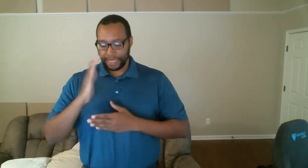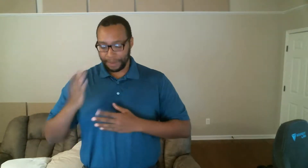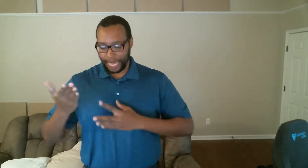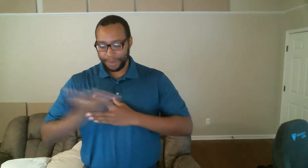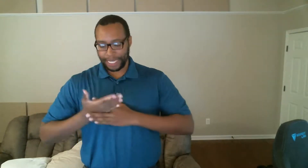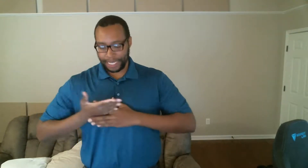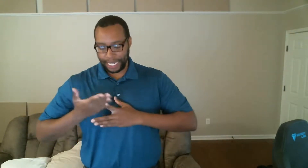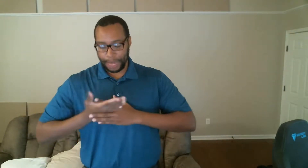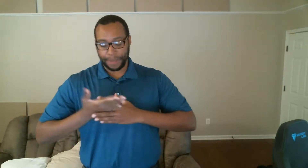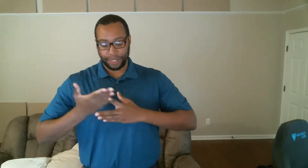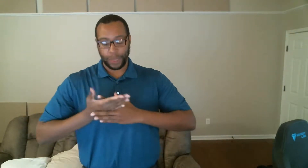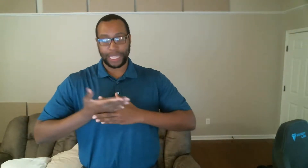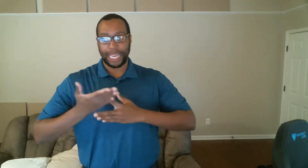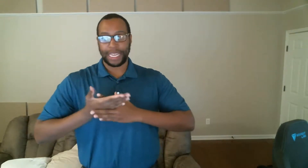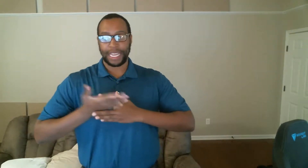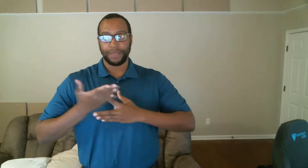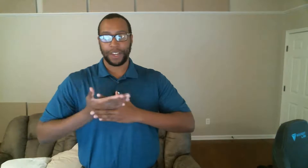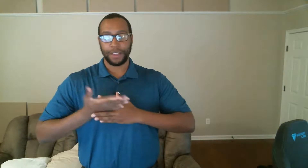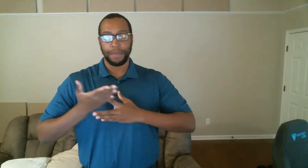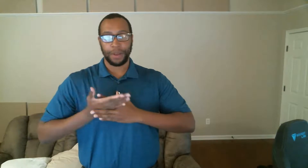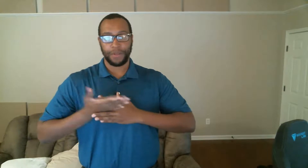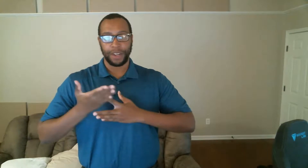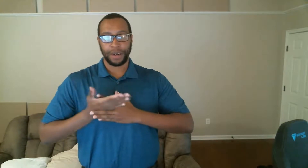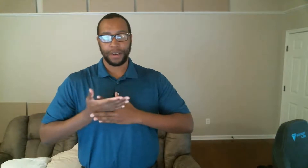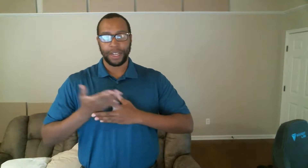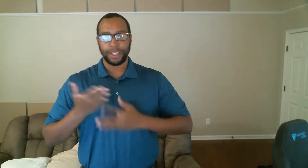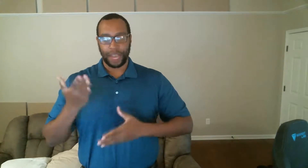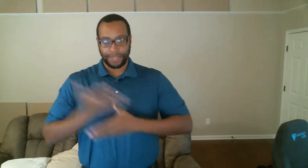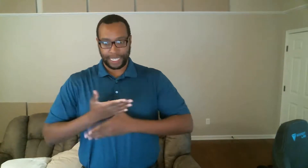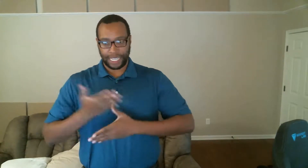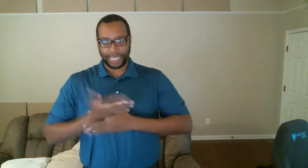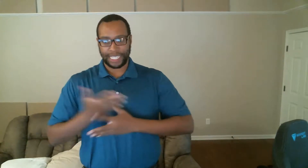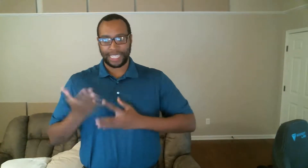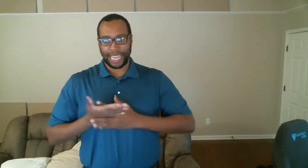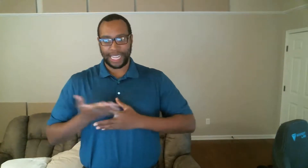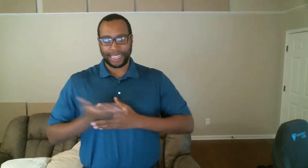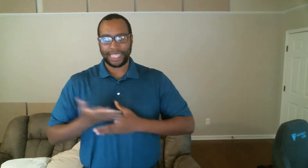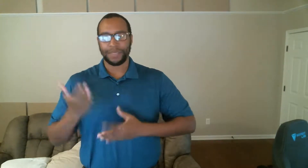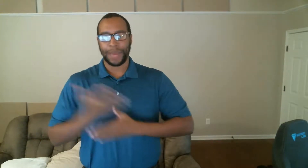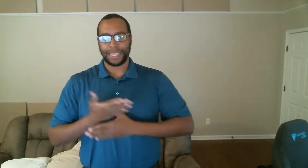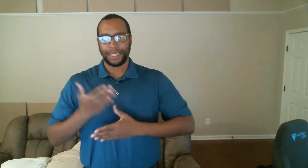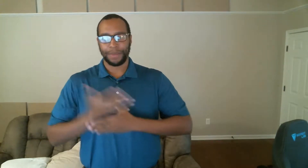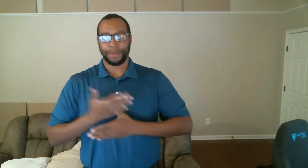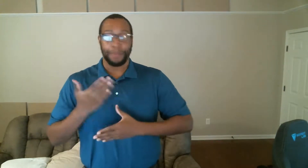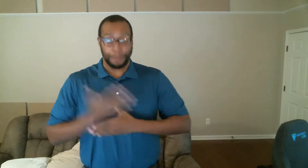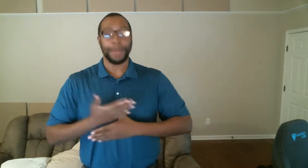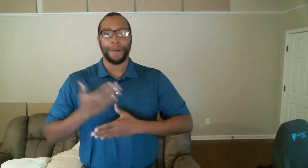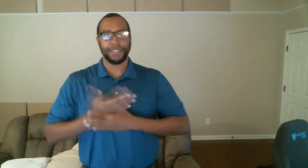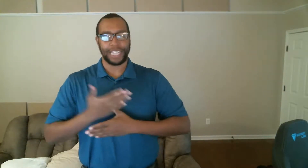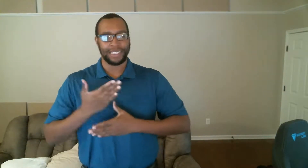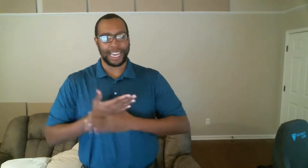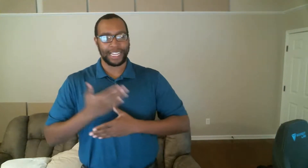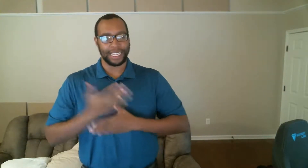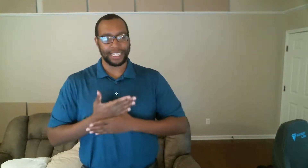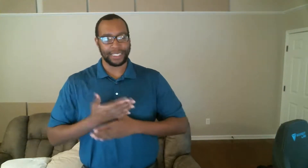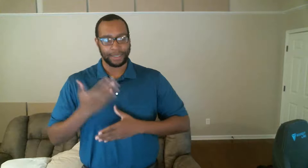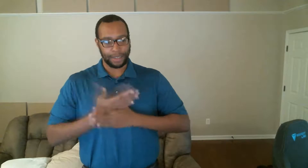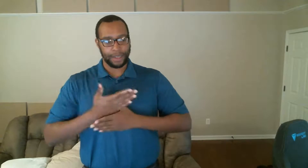Sometimes I see it in between the index finger and the middle finger. So I've seen it like this and like this, but me personally, I sign it like this.